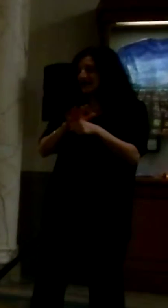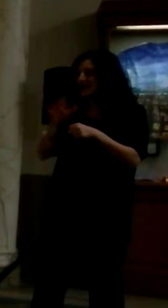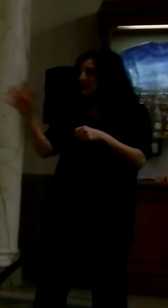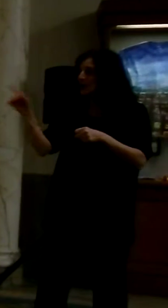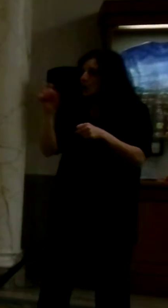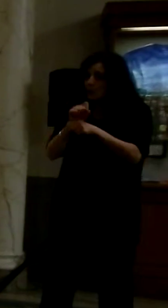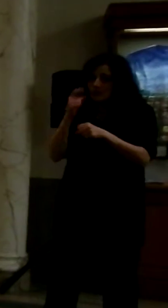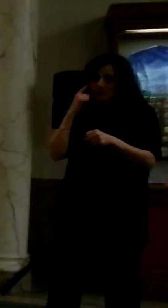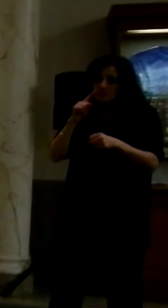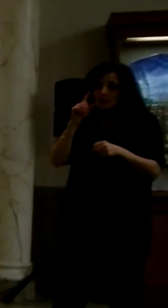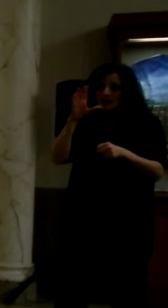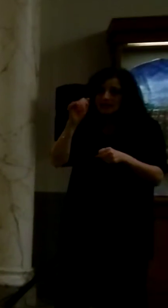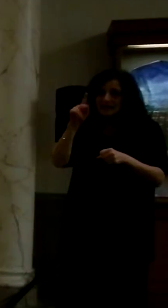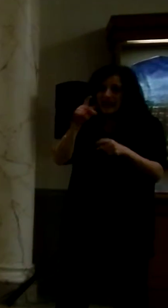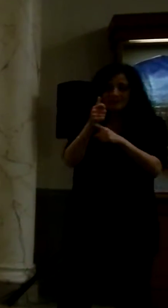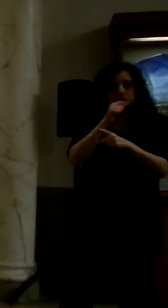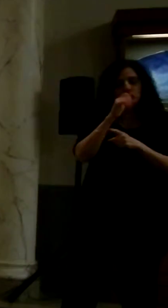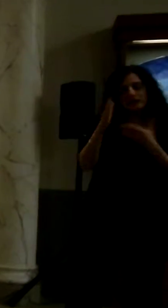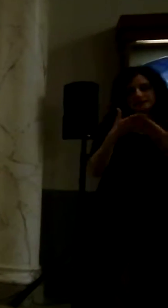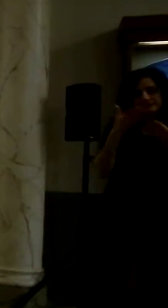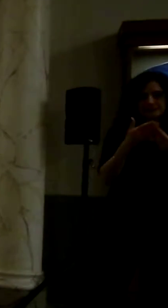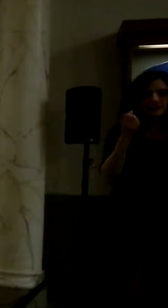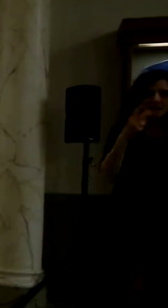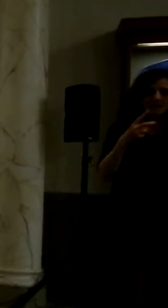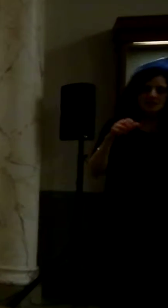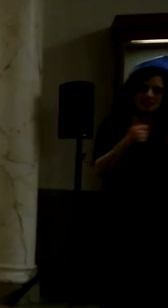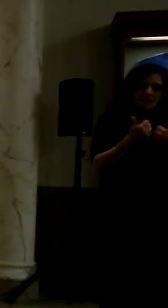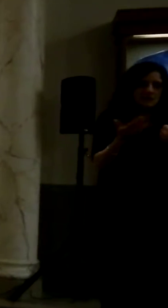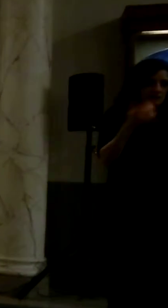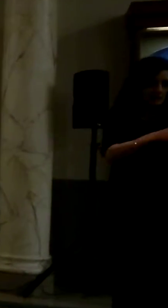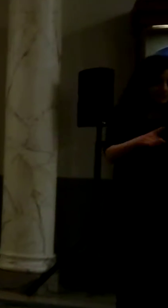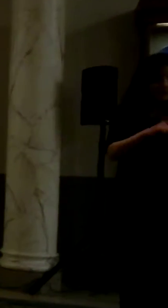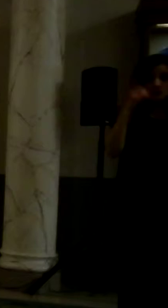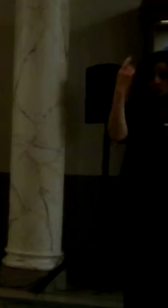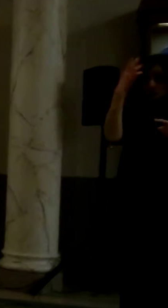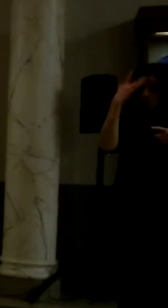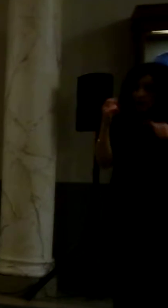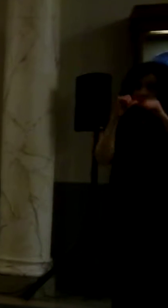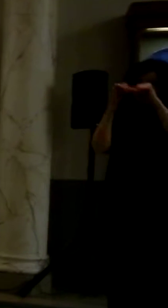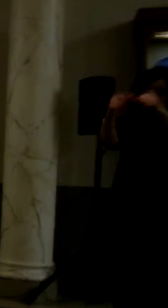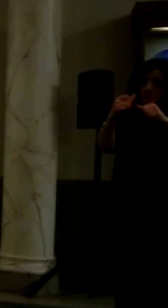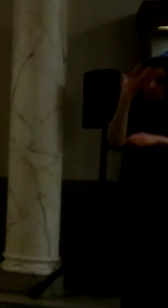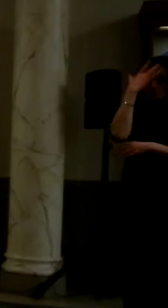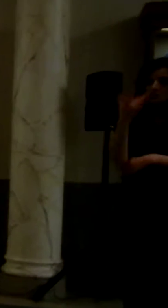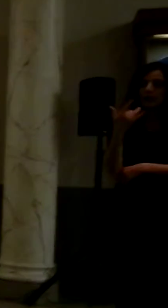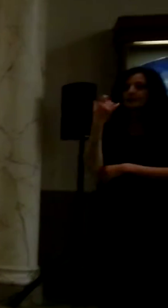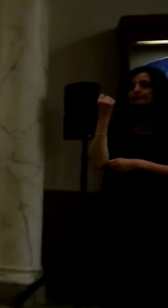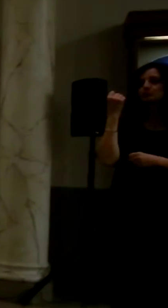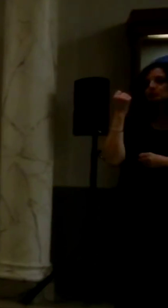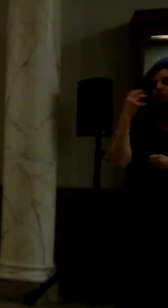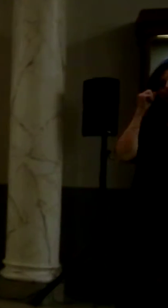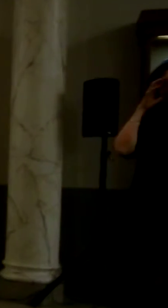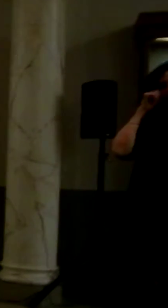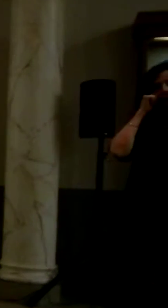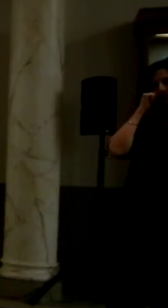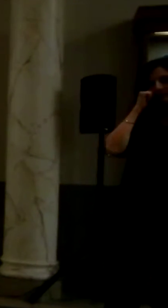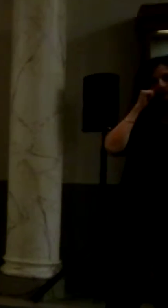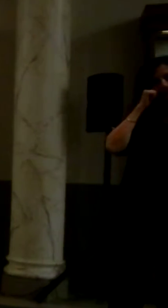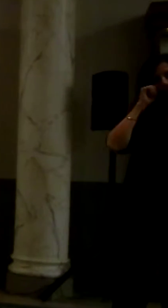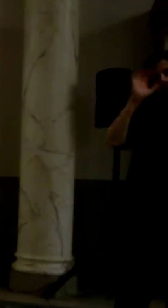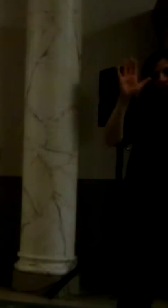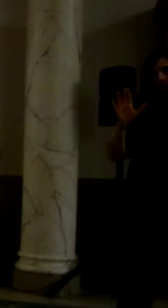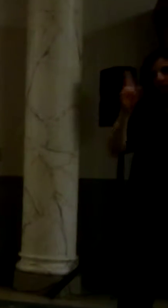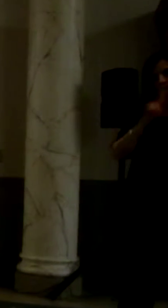for CAP is not always easy. It's a lot of tough stuff, but the reason why we're able to do this is because there's such amazingly